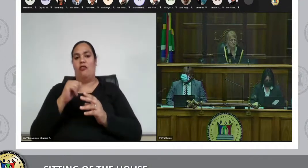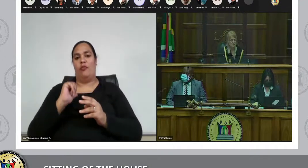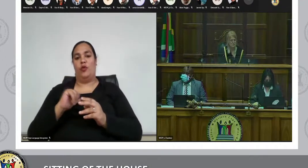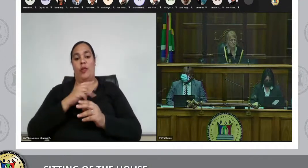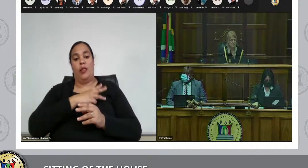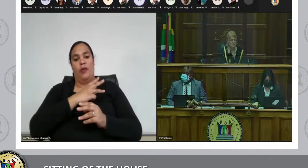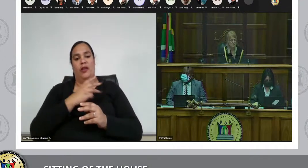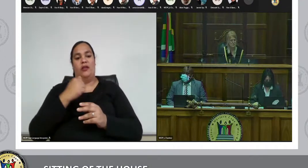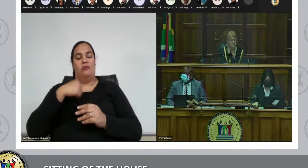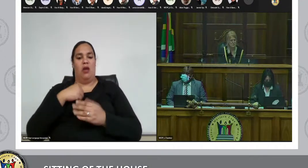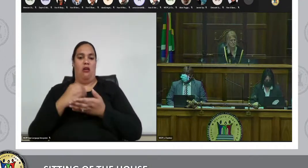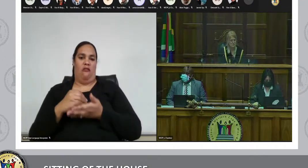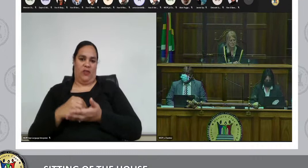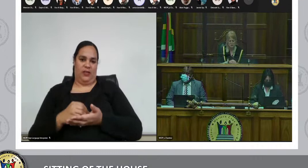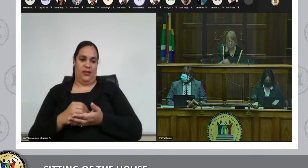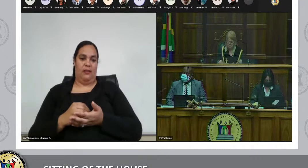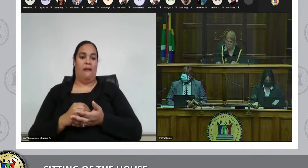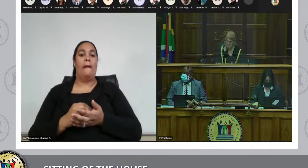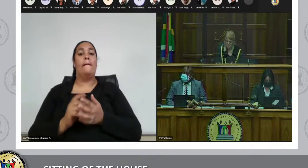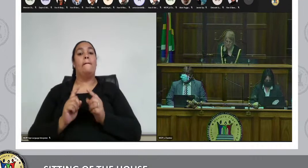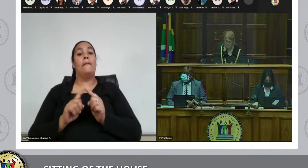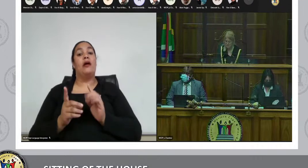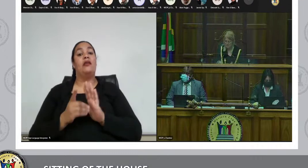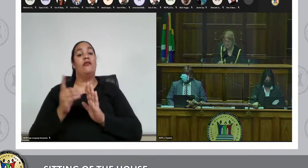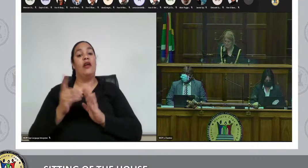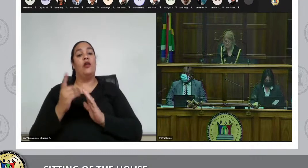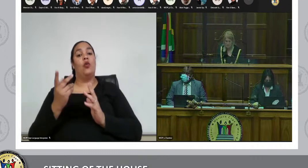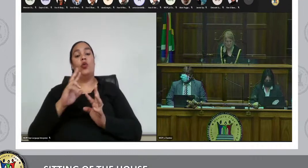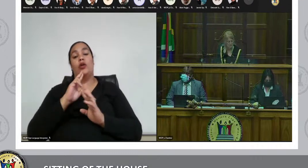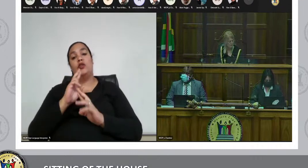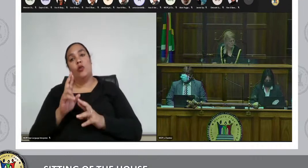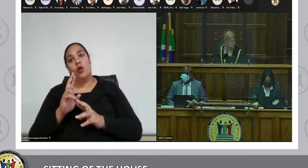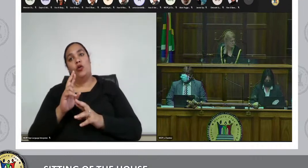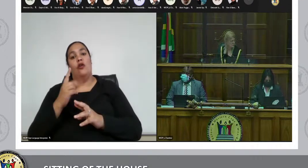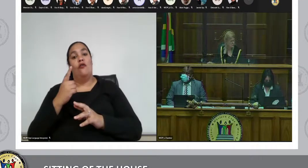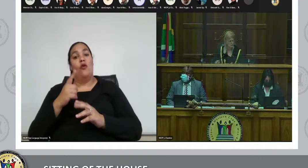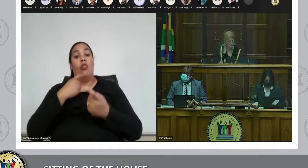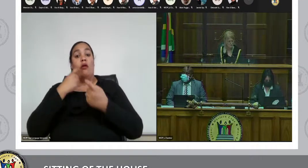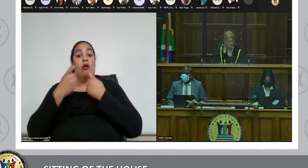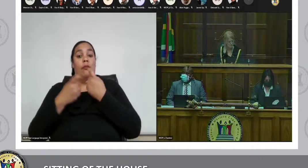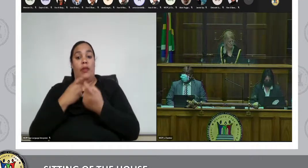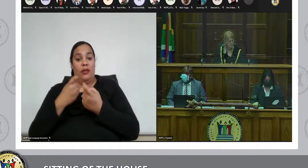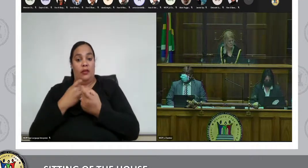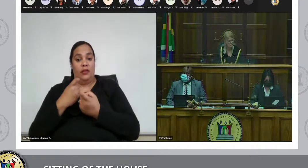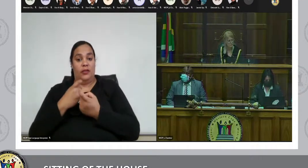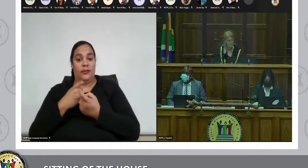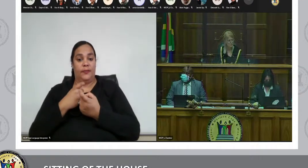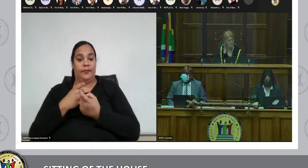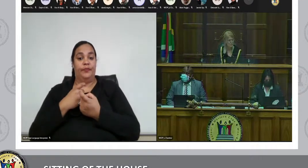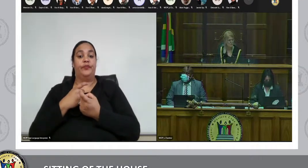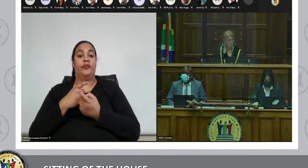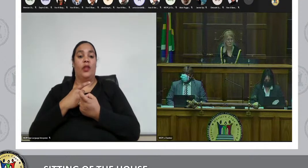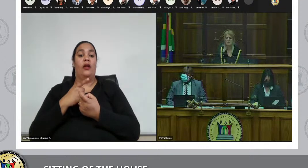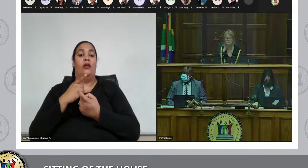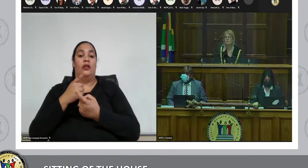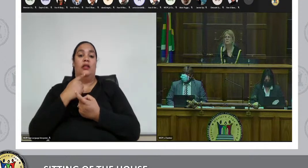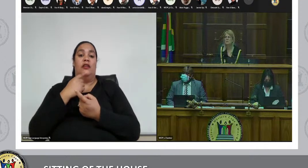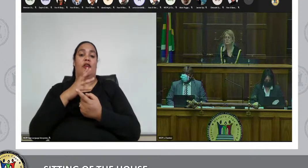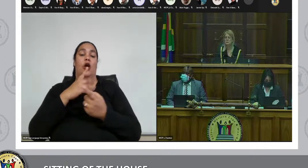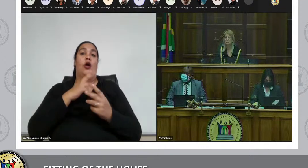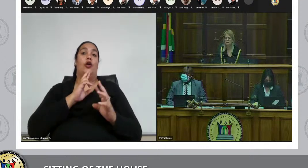my office. In developing a response to the complainants, the aforementioned